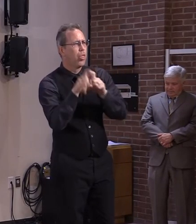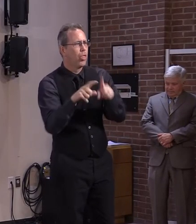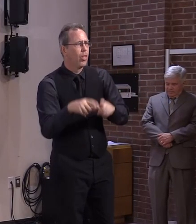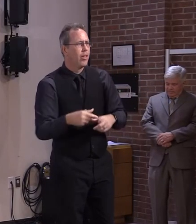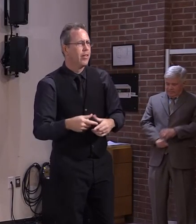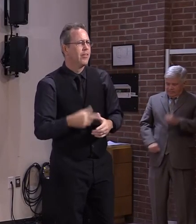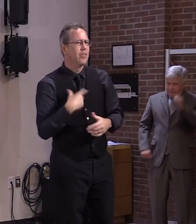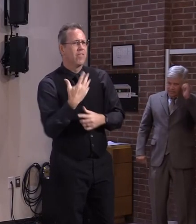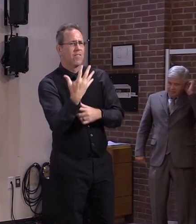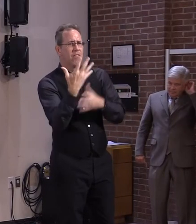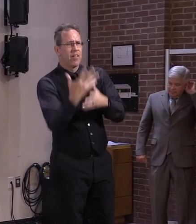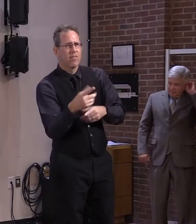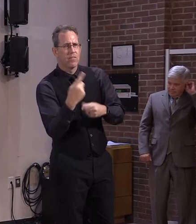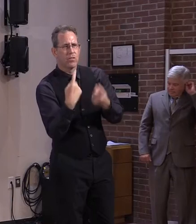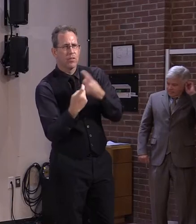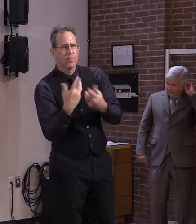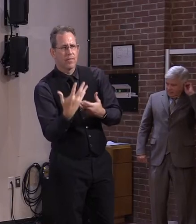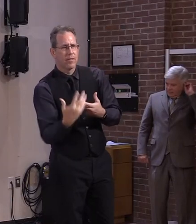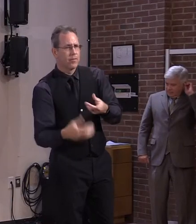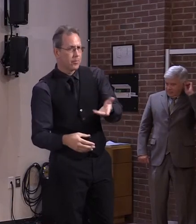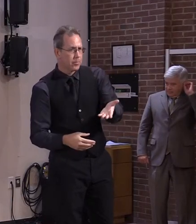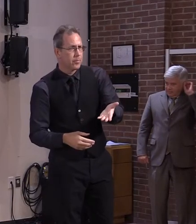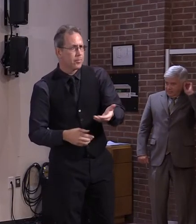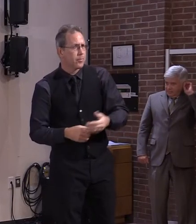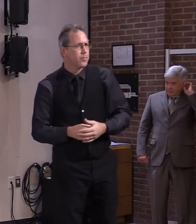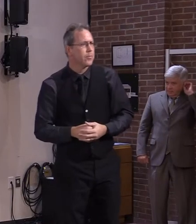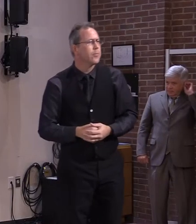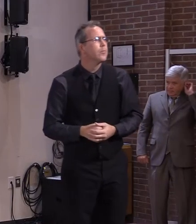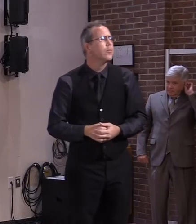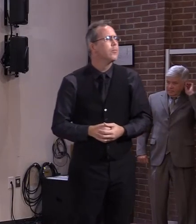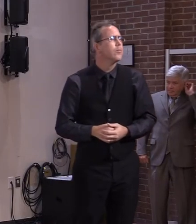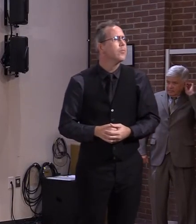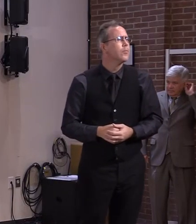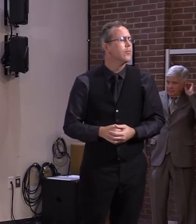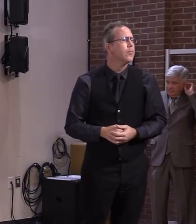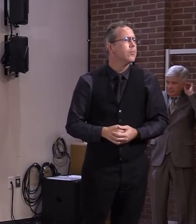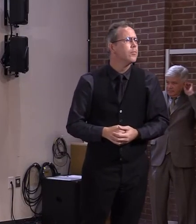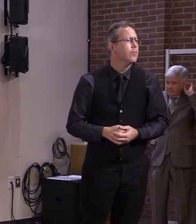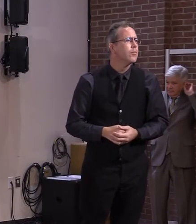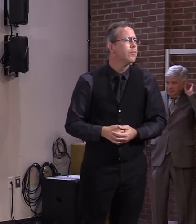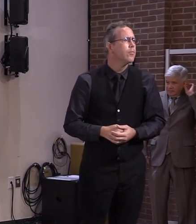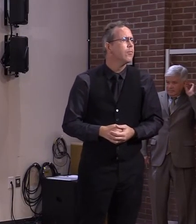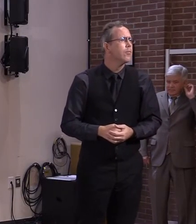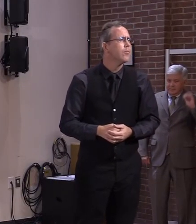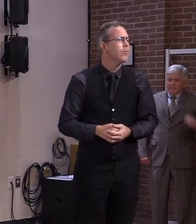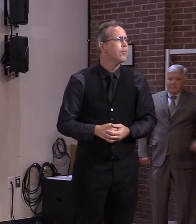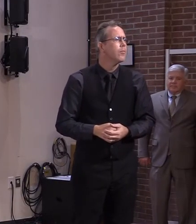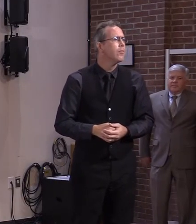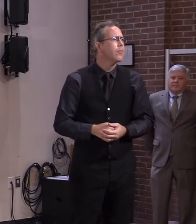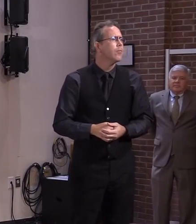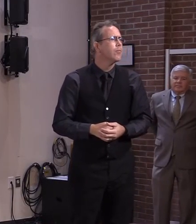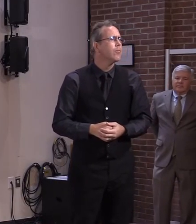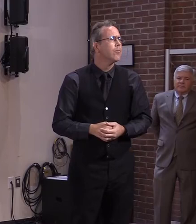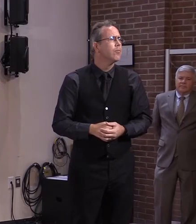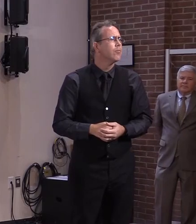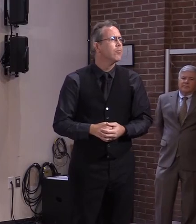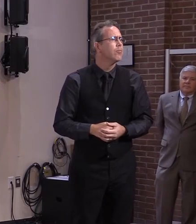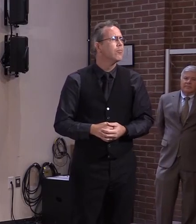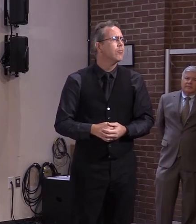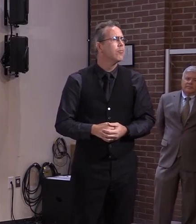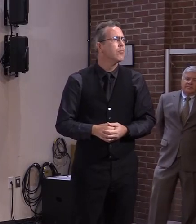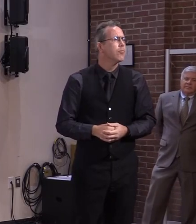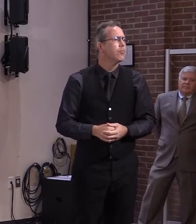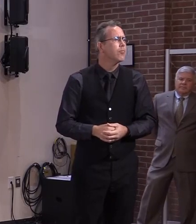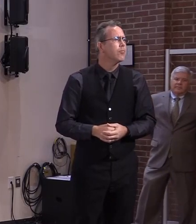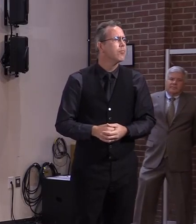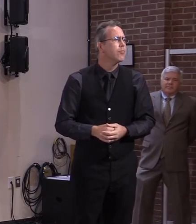have 1 question for the governor. Governor, you know the stock market's been struggling lately. Meanwhile, Vermont's economic data from last week, the